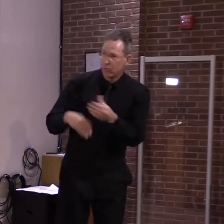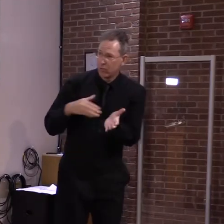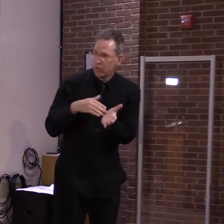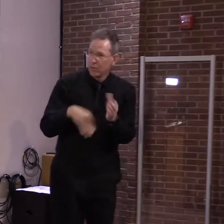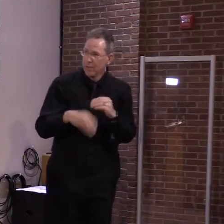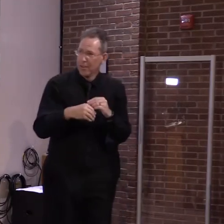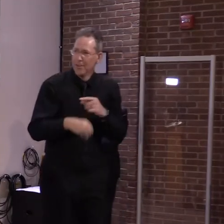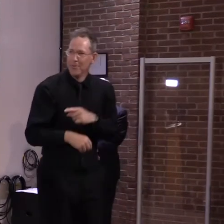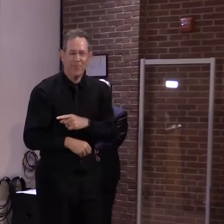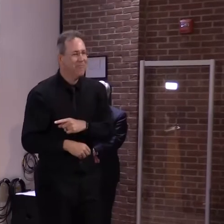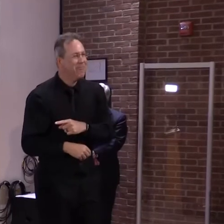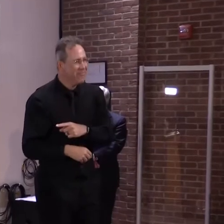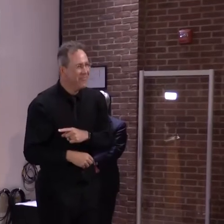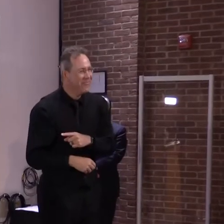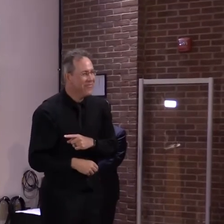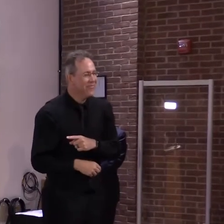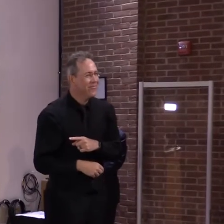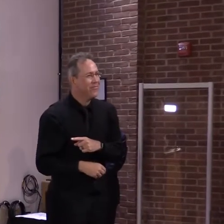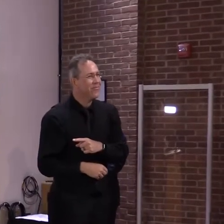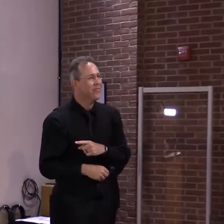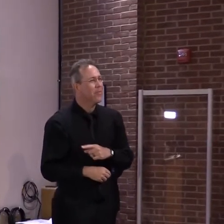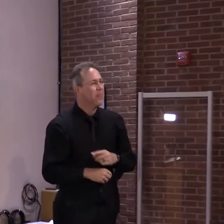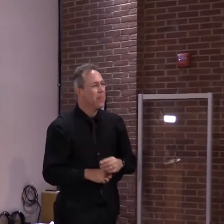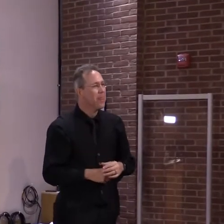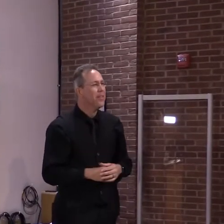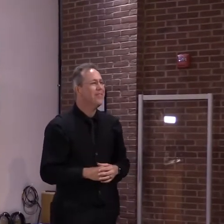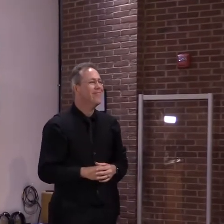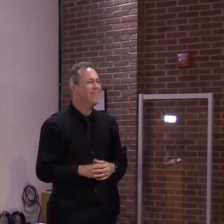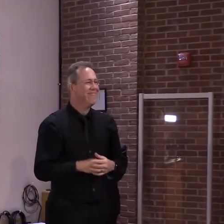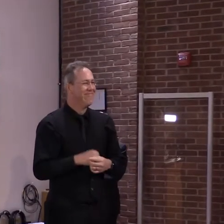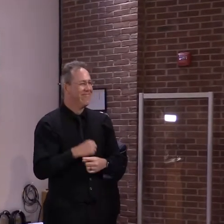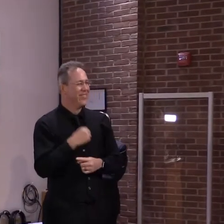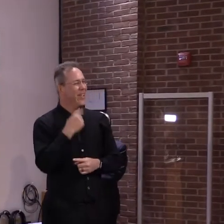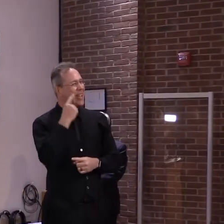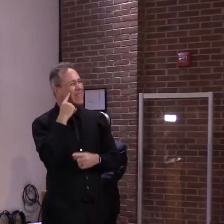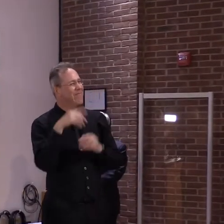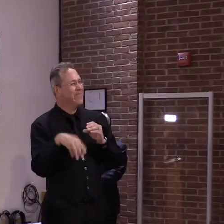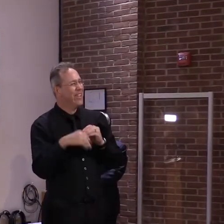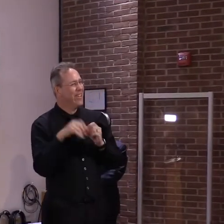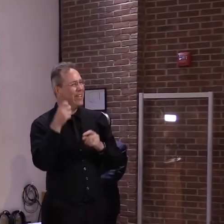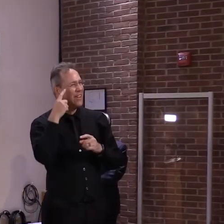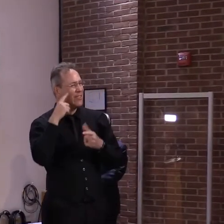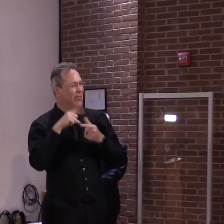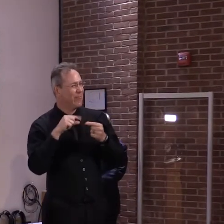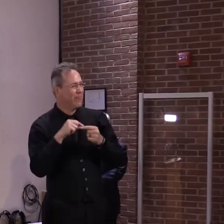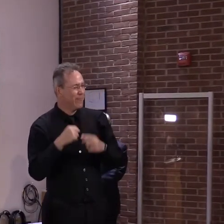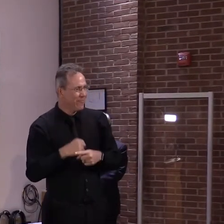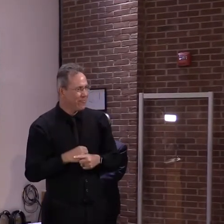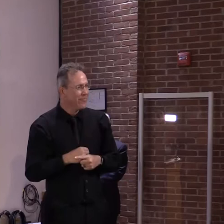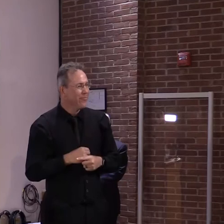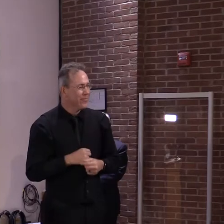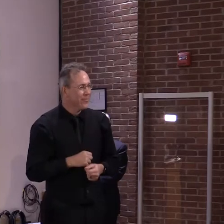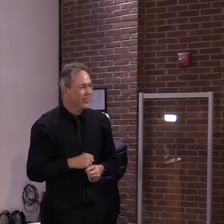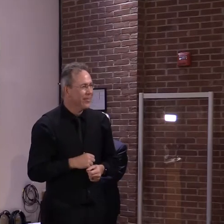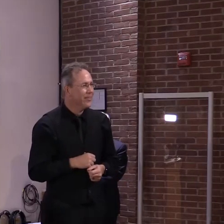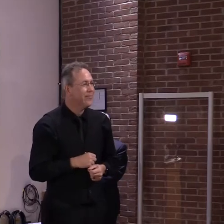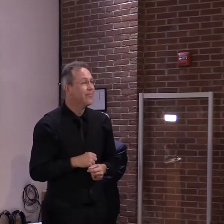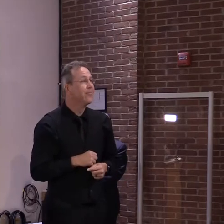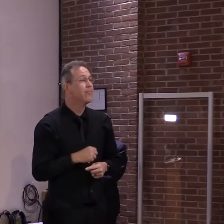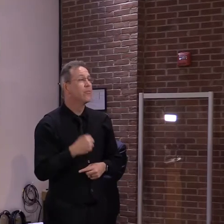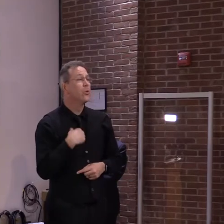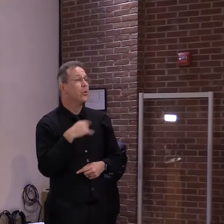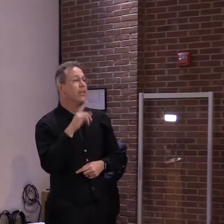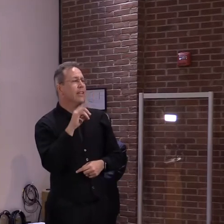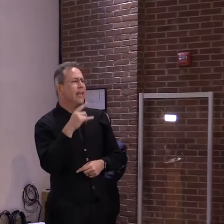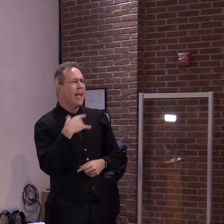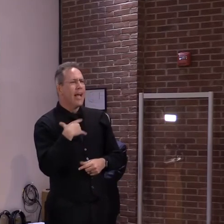And Chris, just to review again, we had our big surge with the